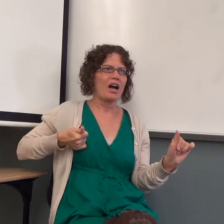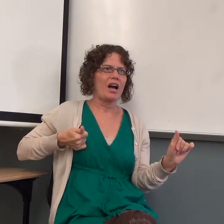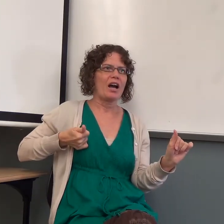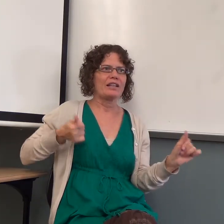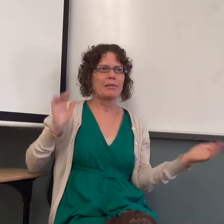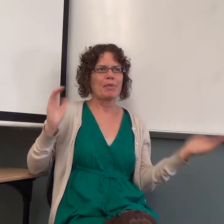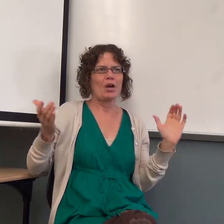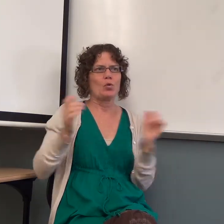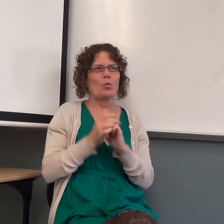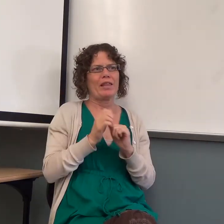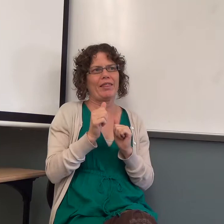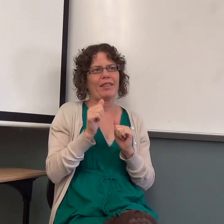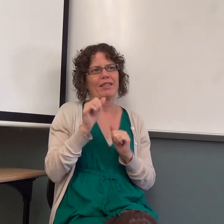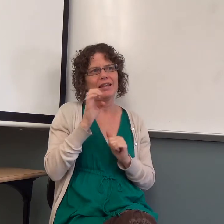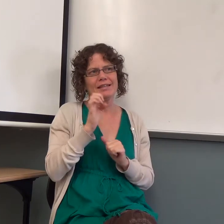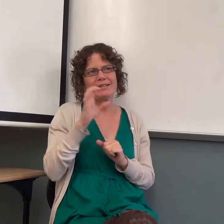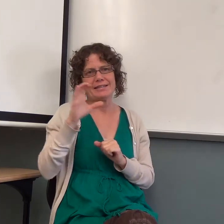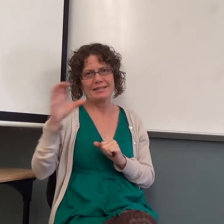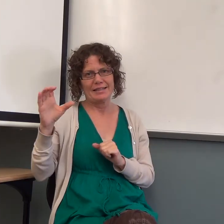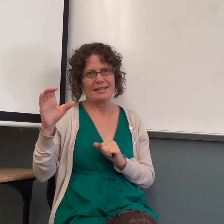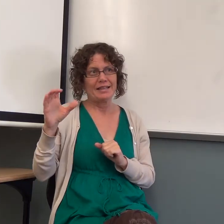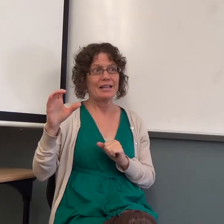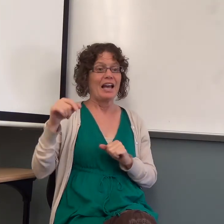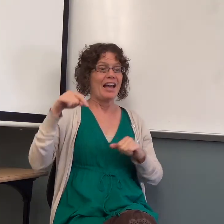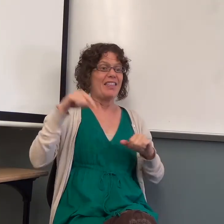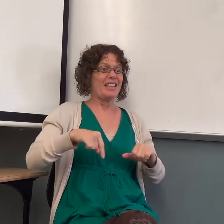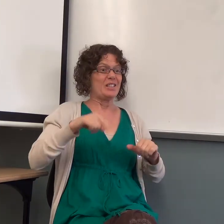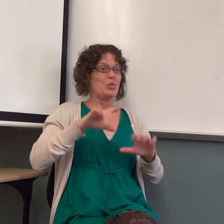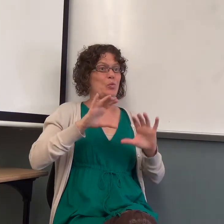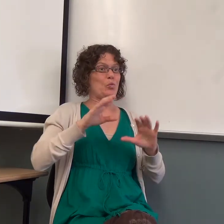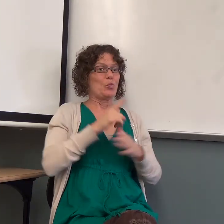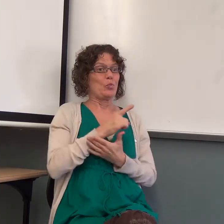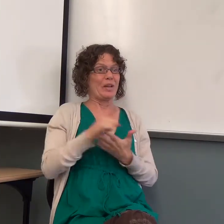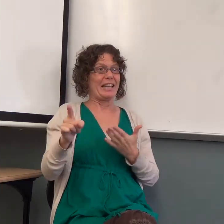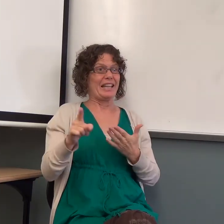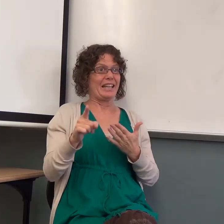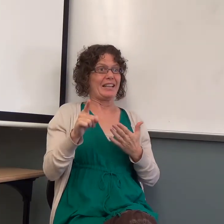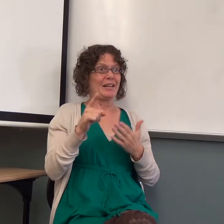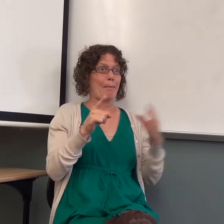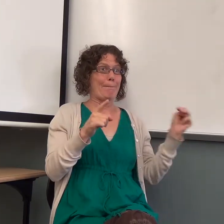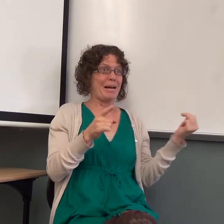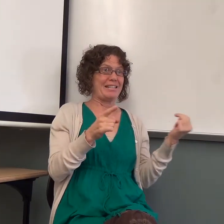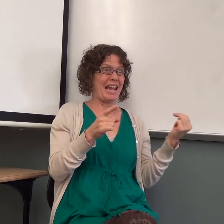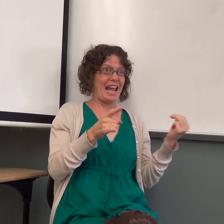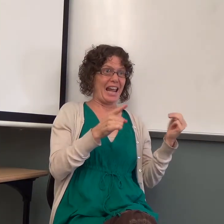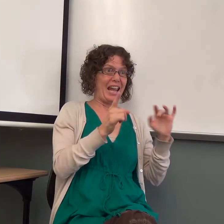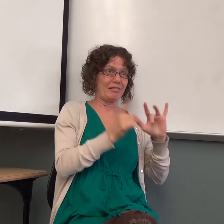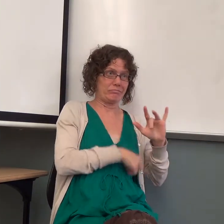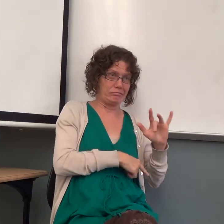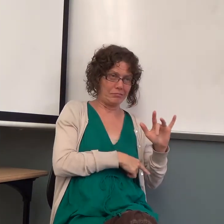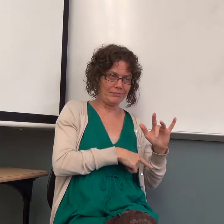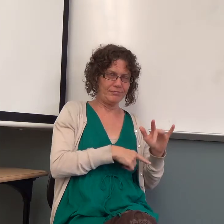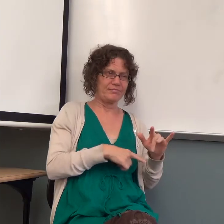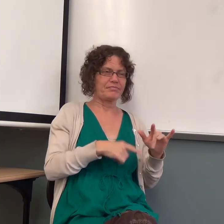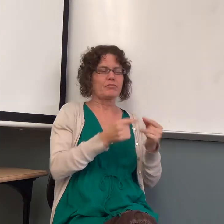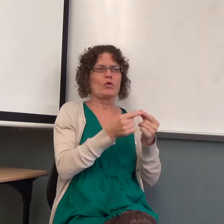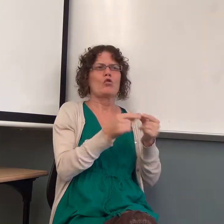ECC. But since we missed a class this week, I'm okay with Monday you doing your grammar, because right now we've kind of